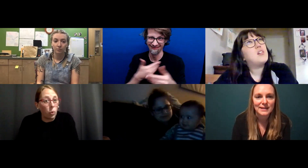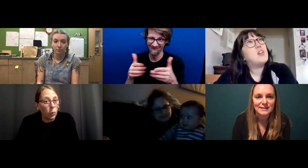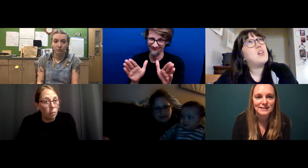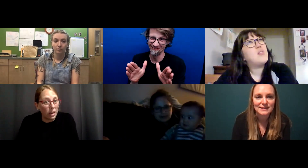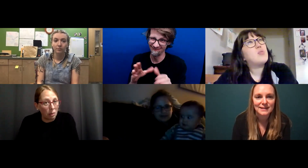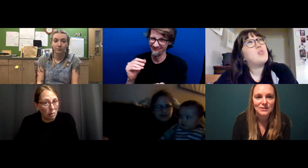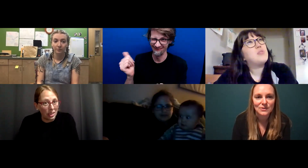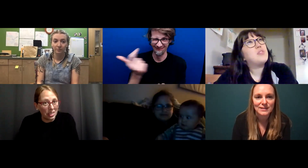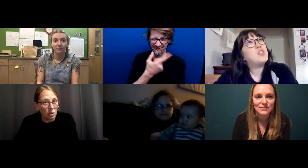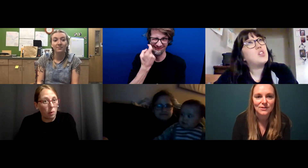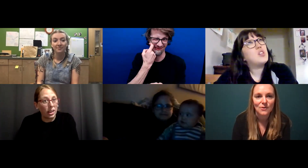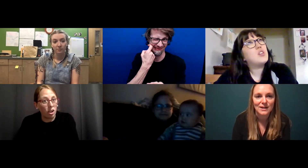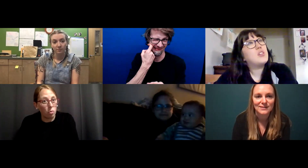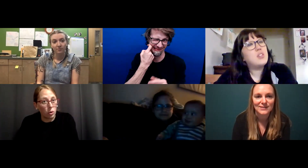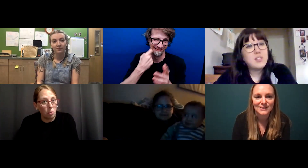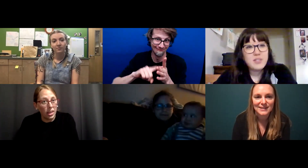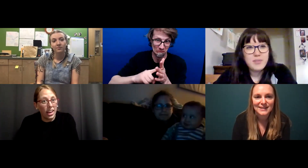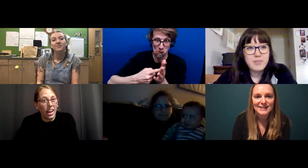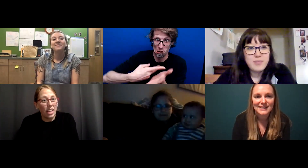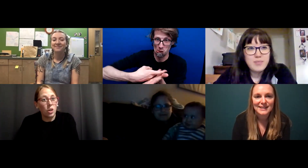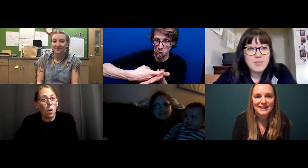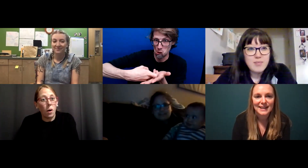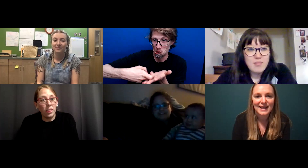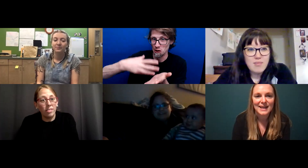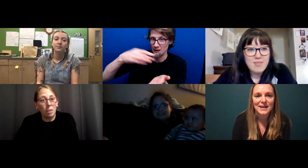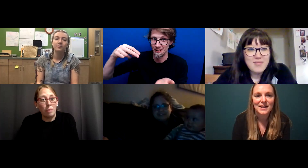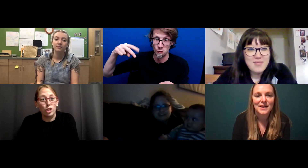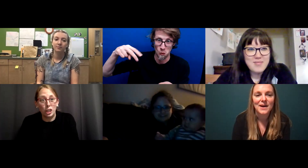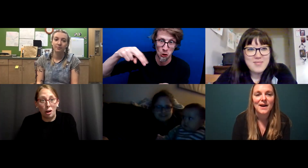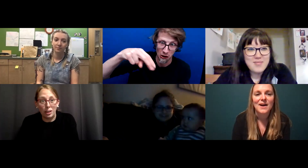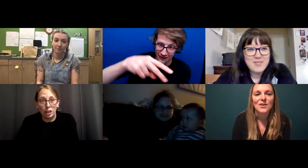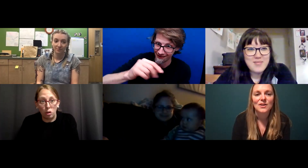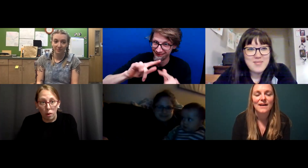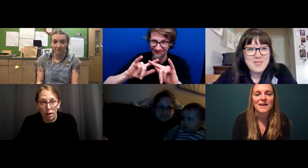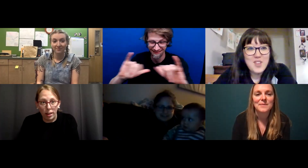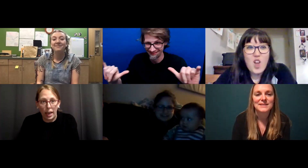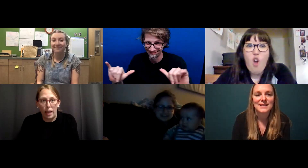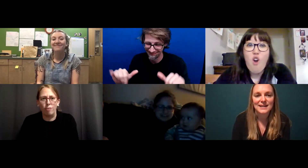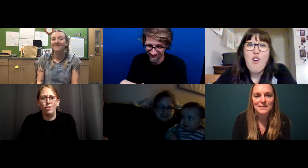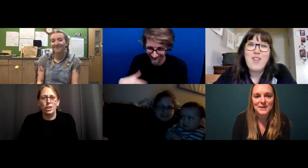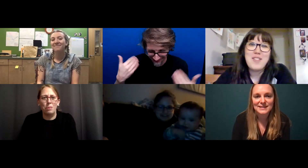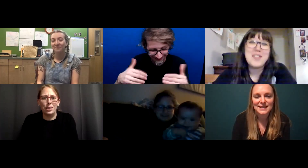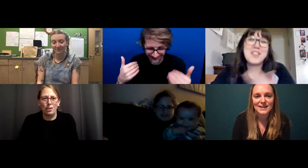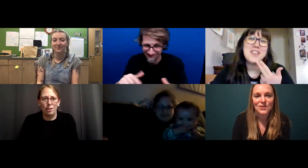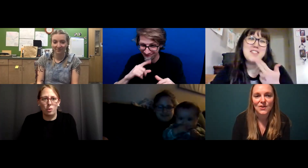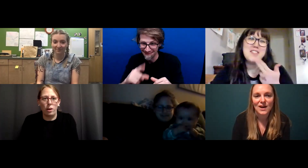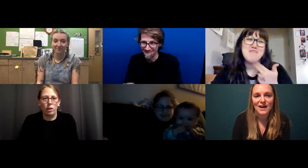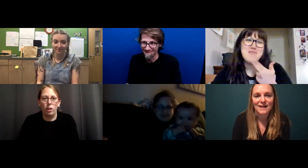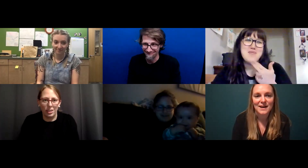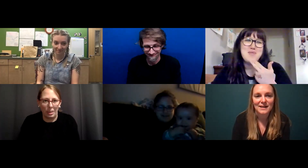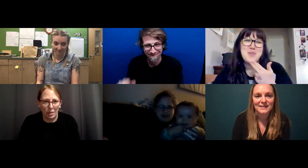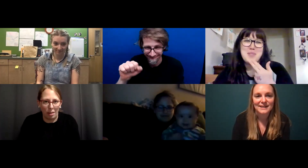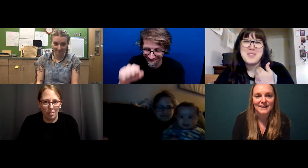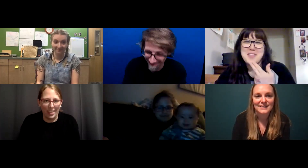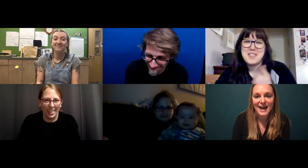have 4 babies who are in our room, and all of them have just started to crawl and are just barely started to walk all